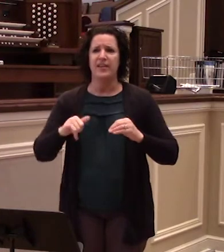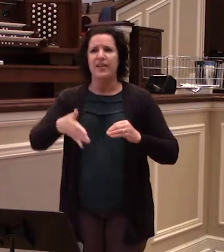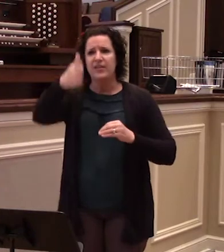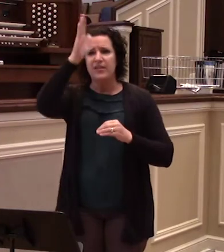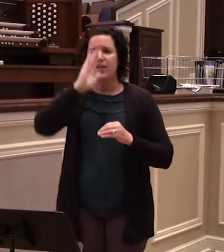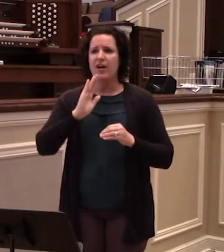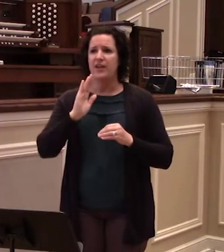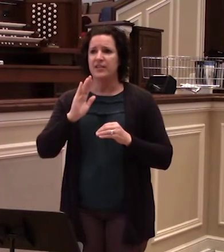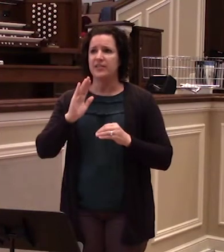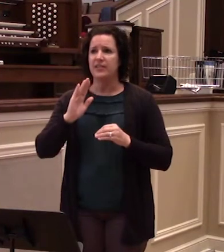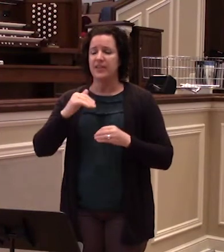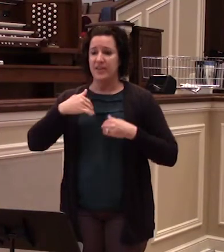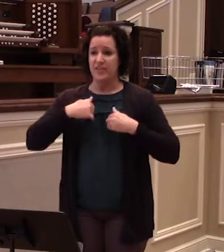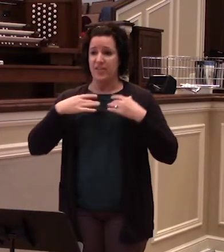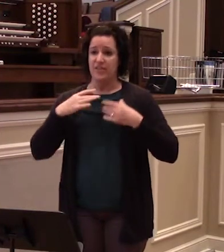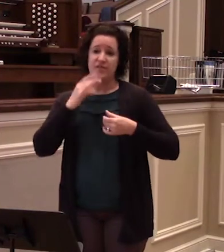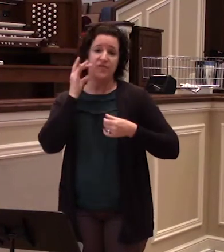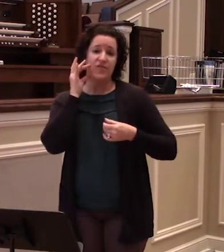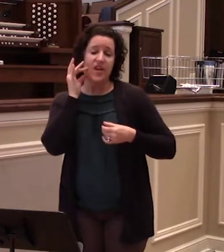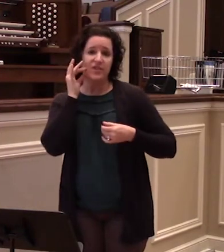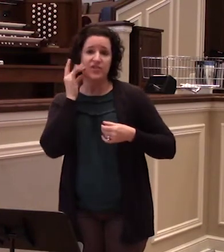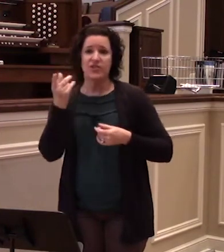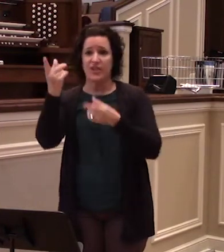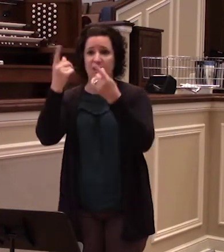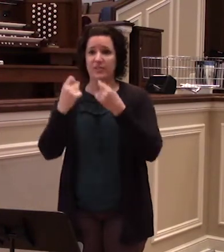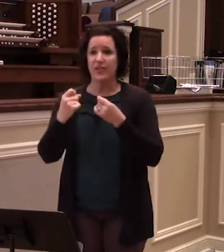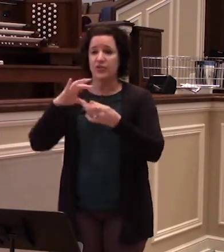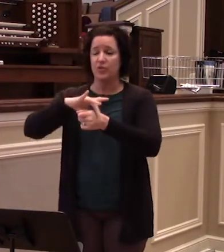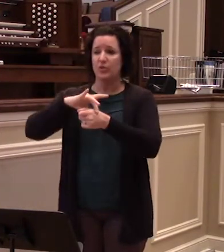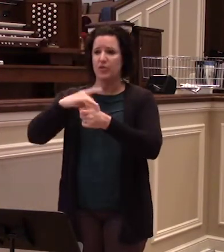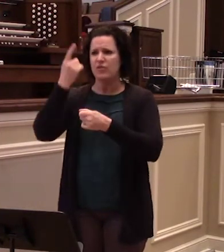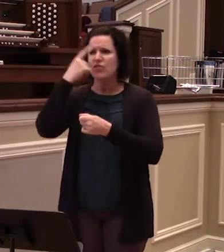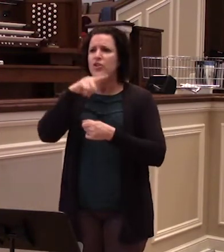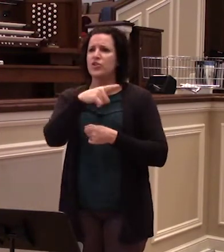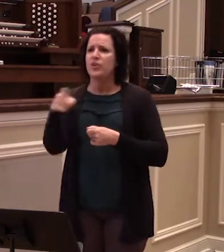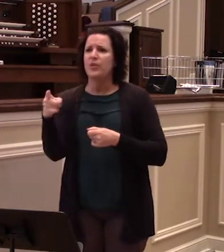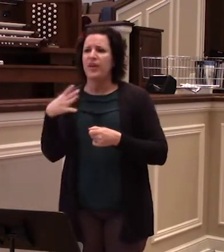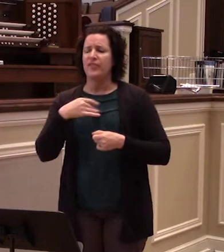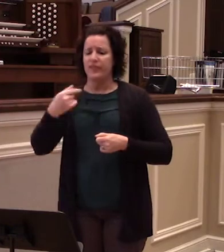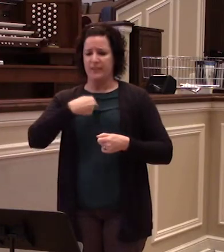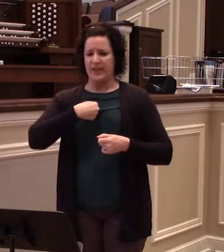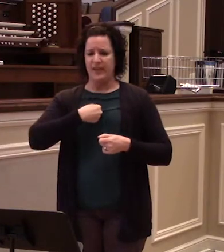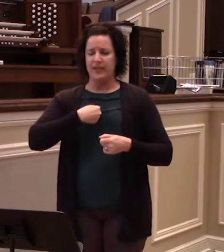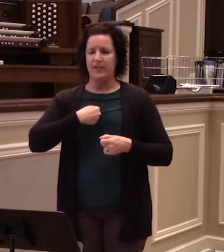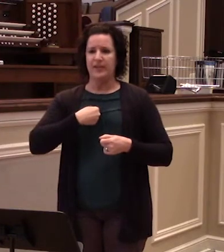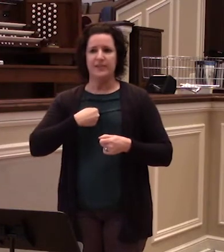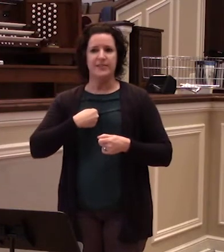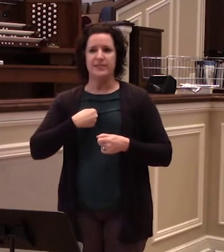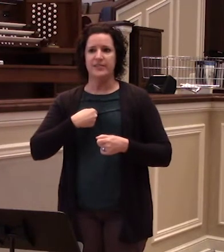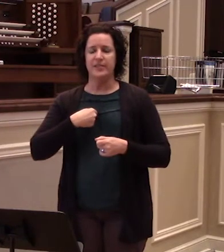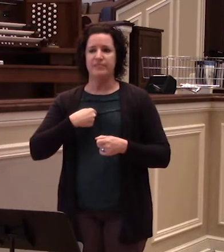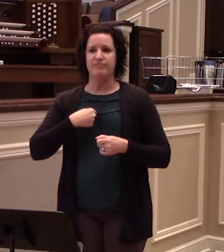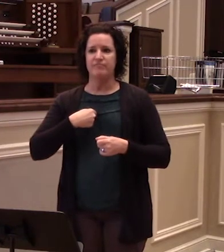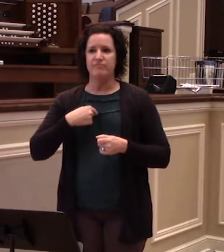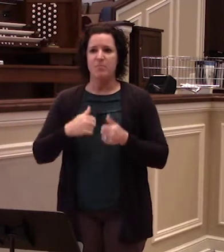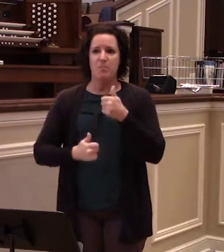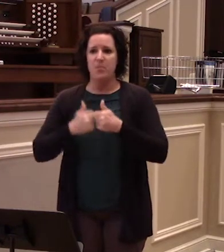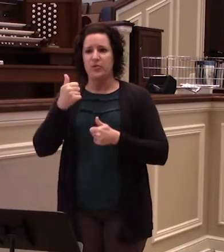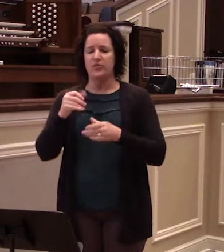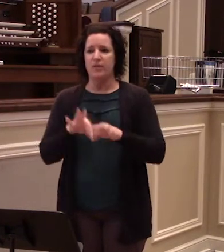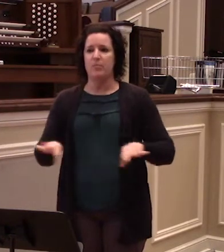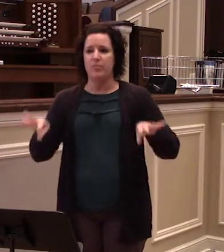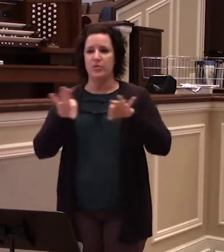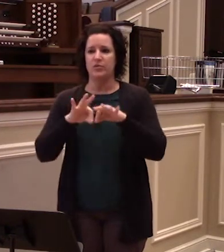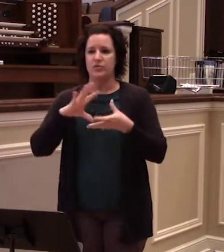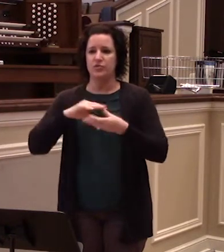down to earth as a baby for you and for me. And yet it's the most important story in the world. But we've got